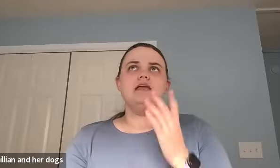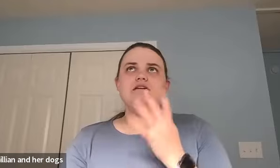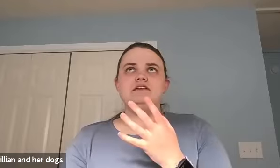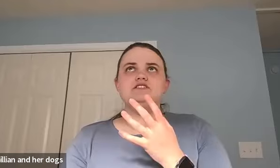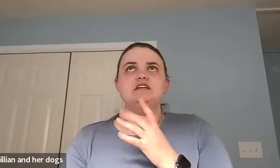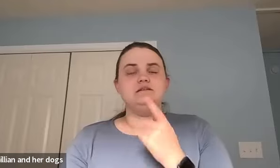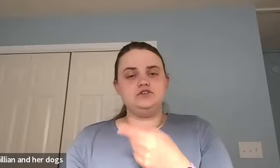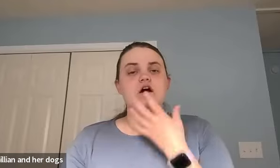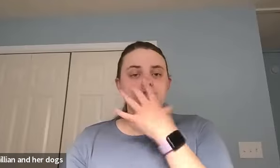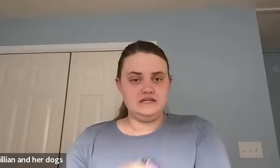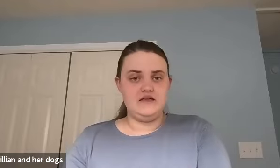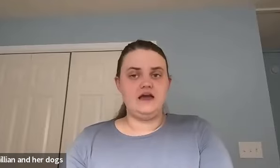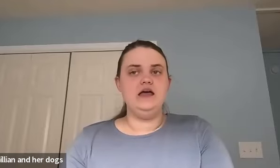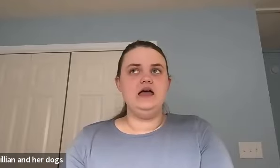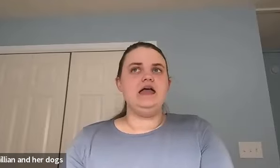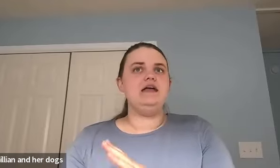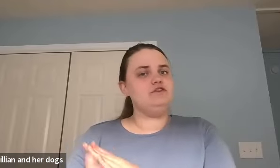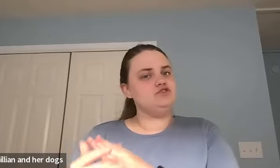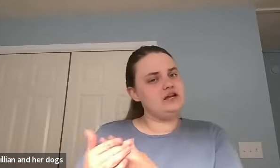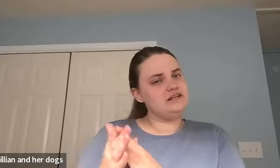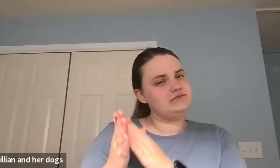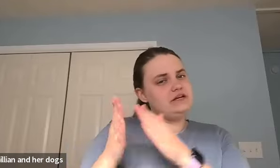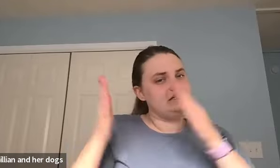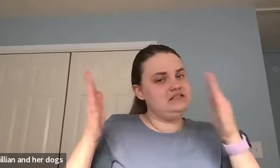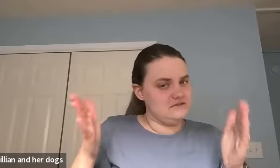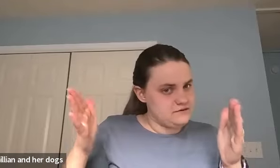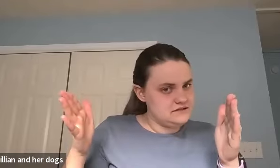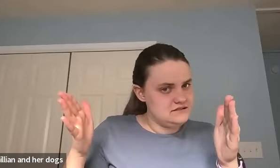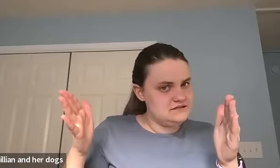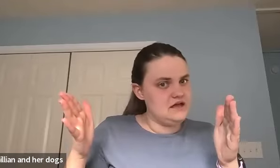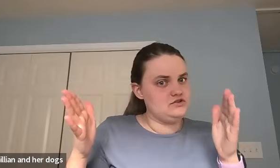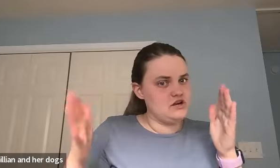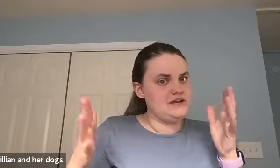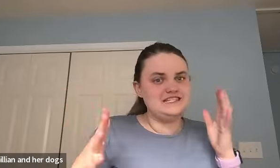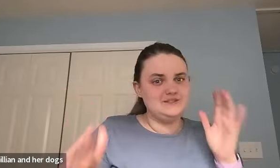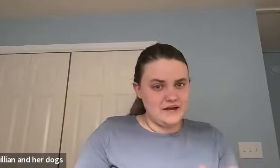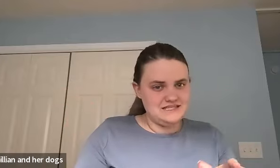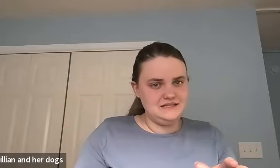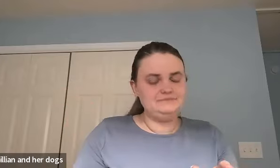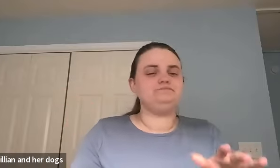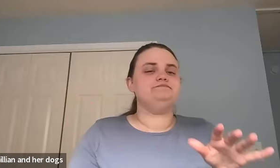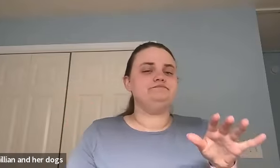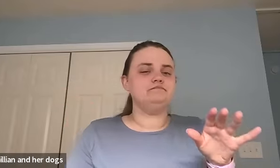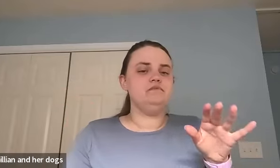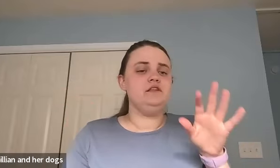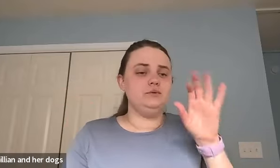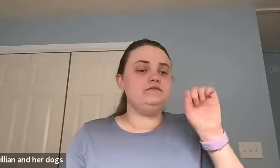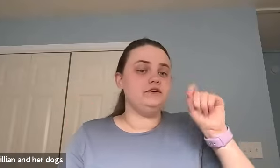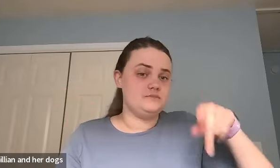If it's like temperature hot, you would say that. If you're trying to explain a difference, like you're talking about it's spicy, you would finger